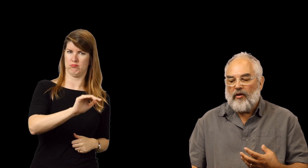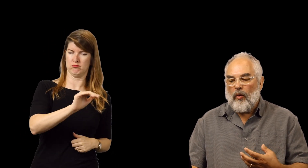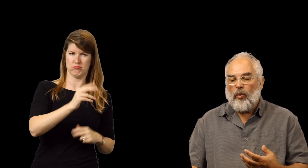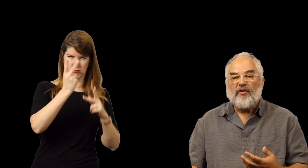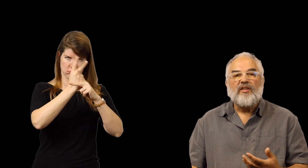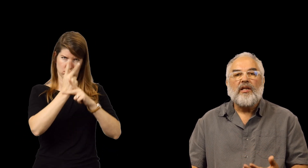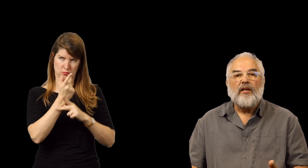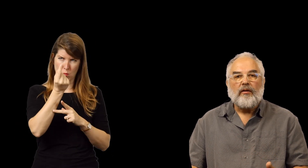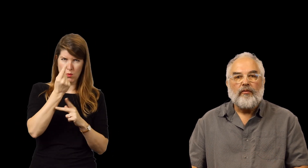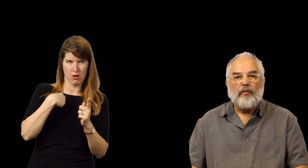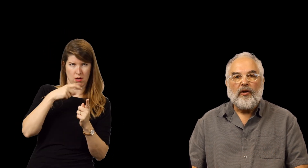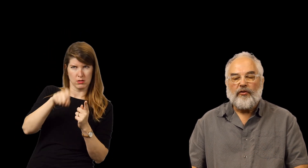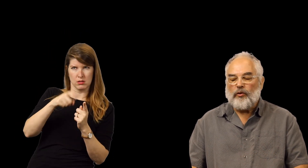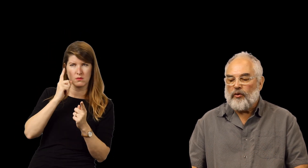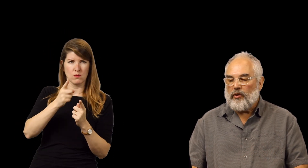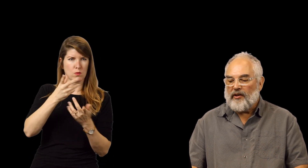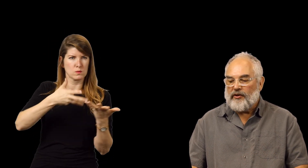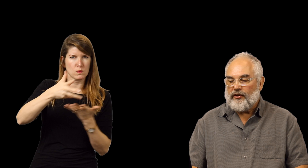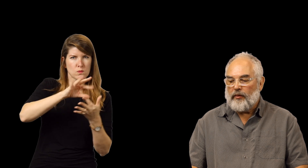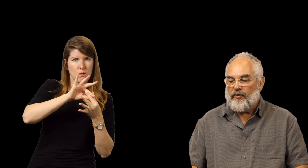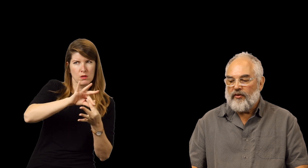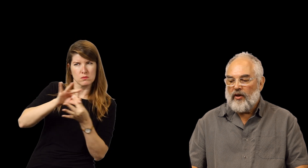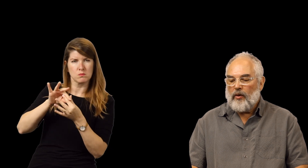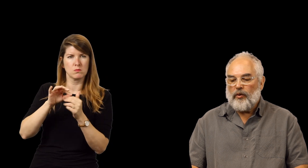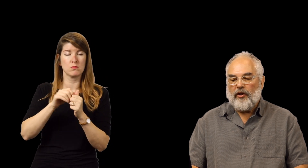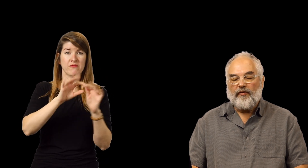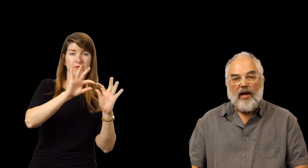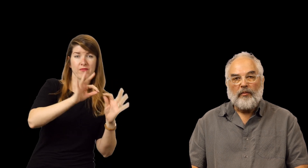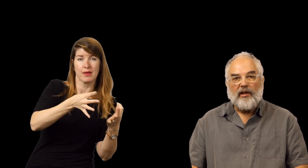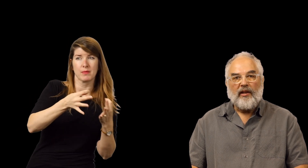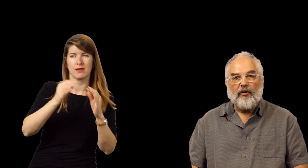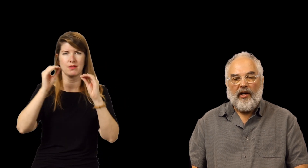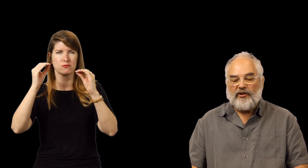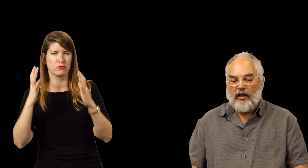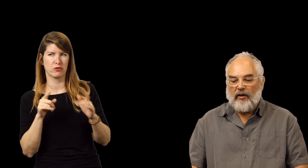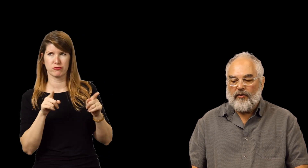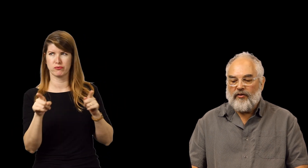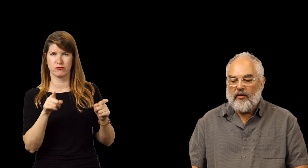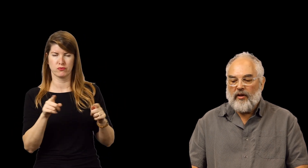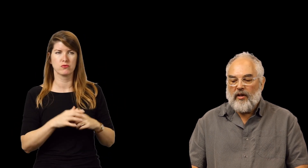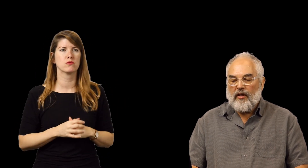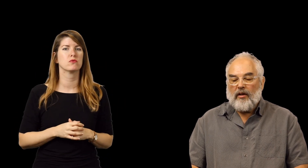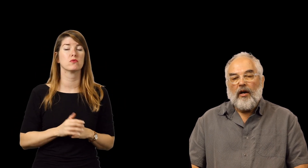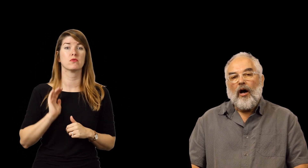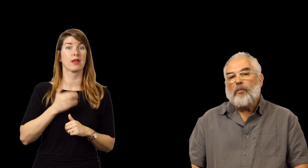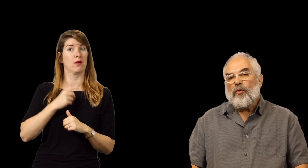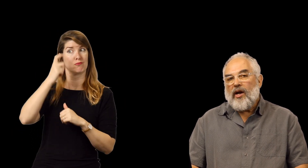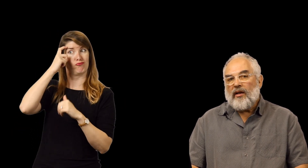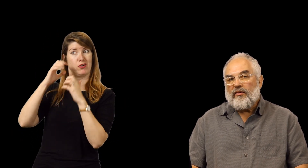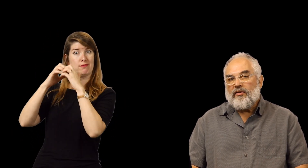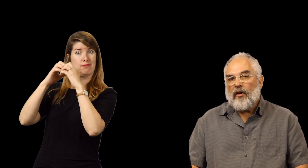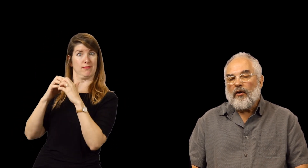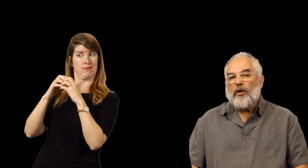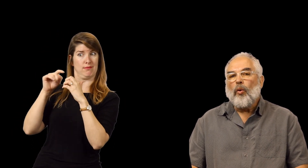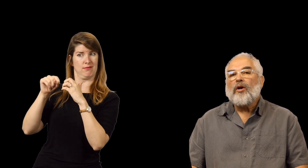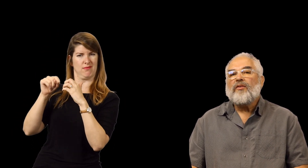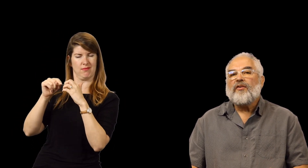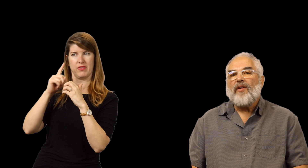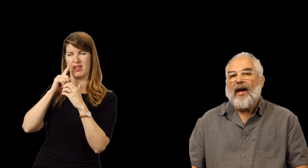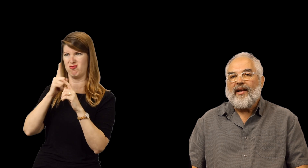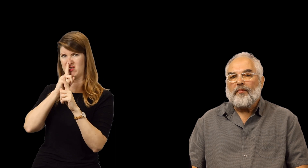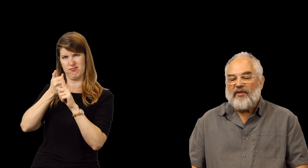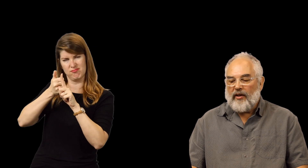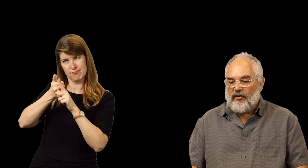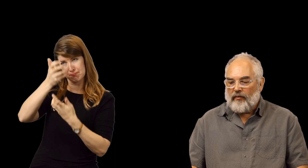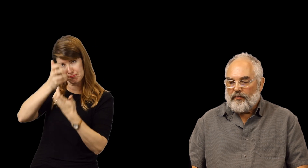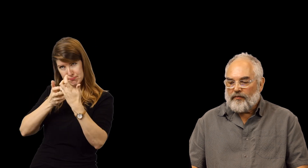they figure out what is needed from their social relationships with their family and their educators. Our brains are the organs